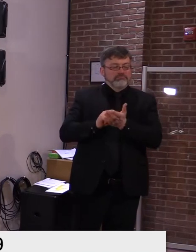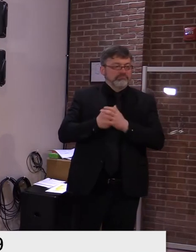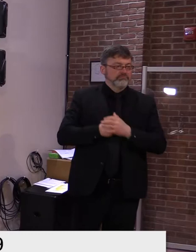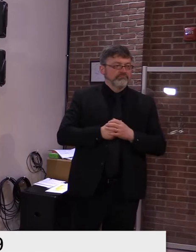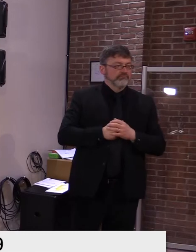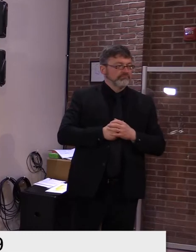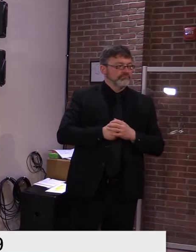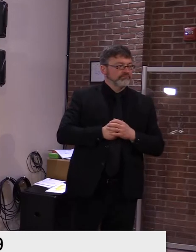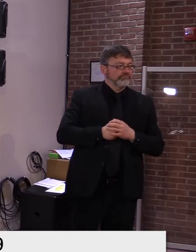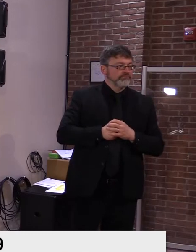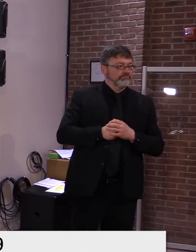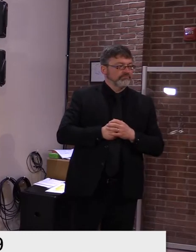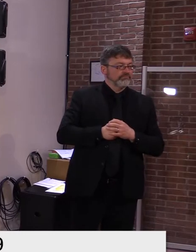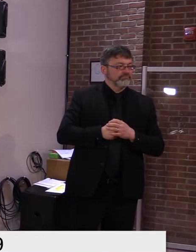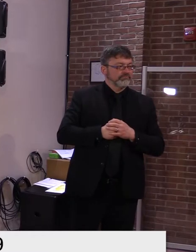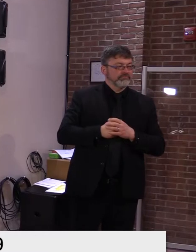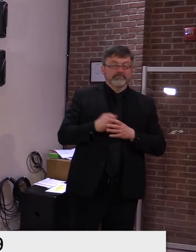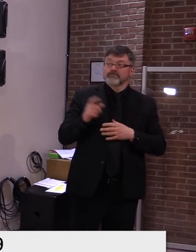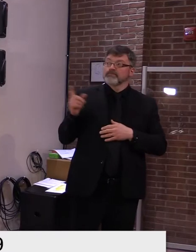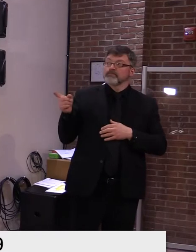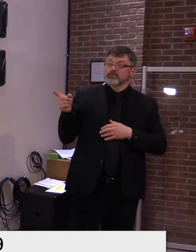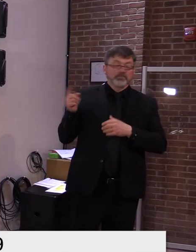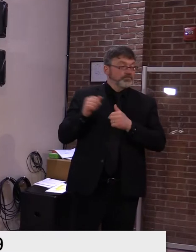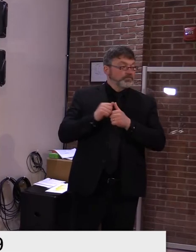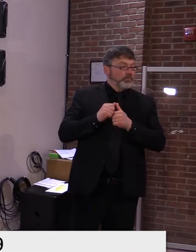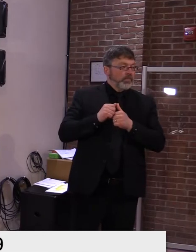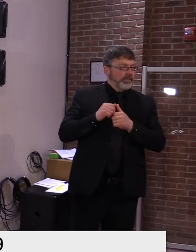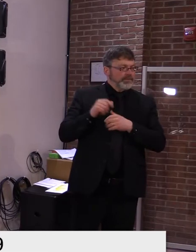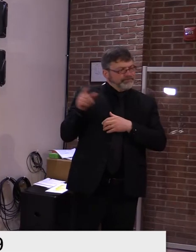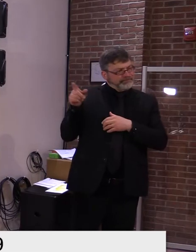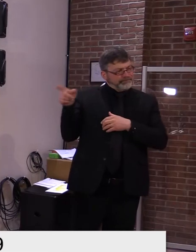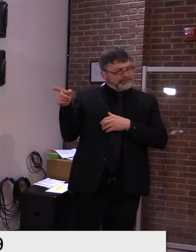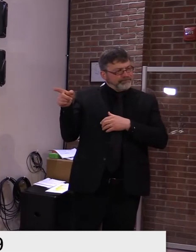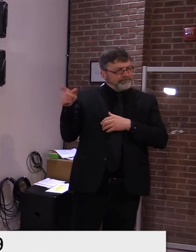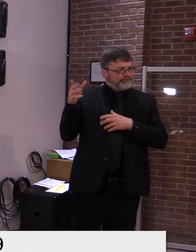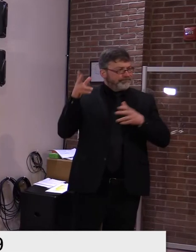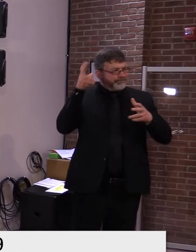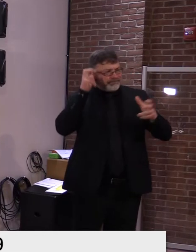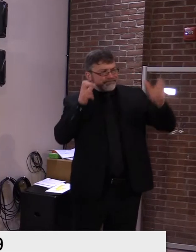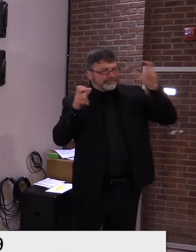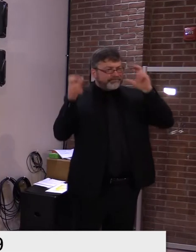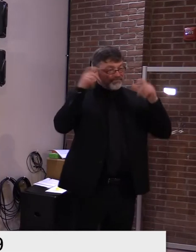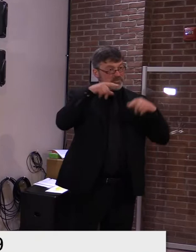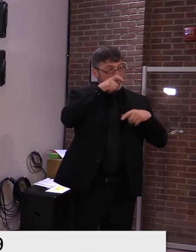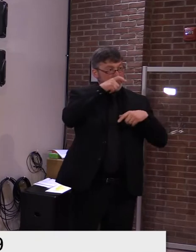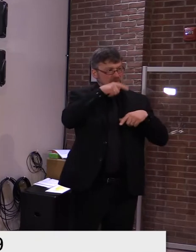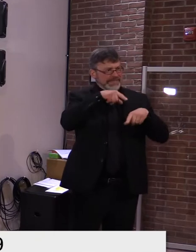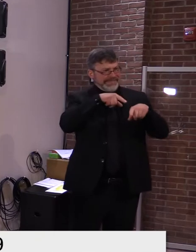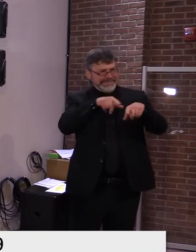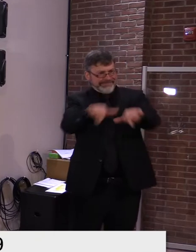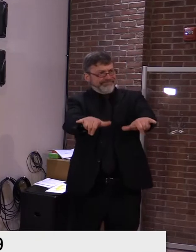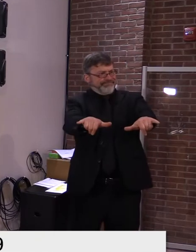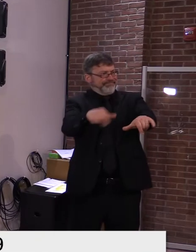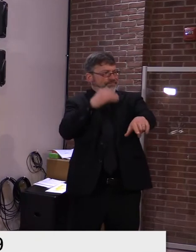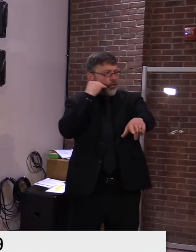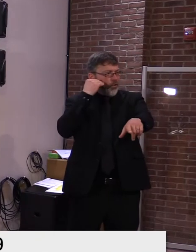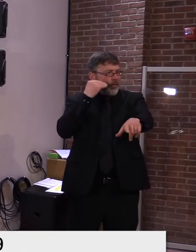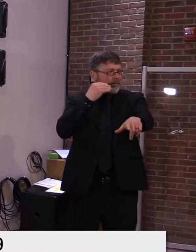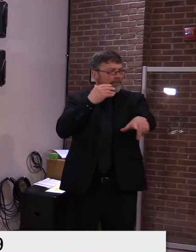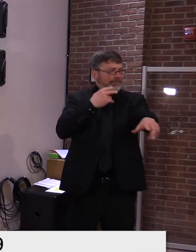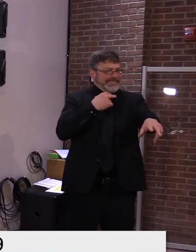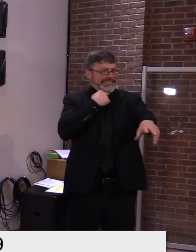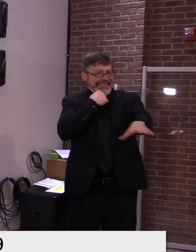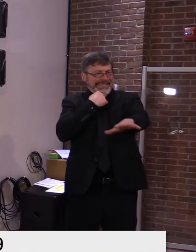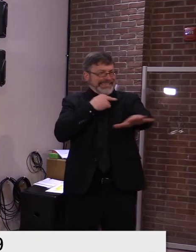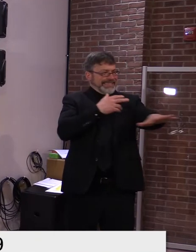Yes, we've been hearing from some homebound Vermonters who are not patients of a home health agency. They say that they're waiting long amounts of